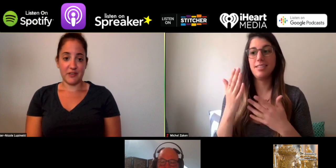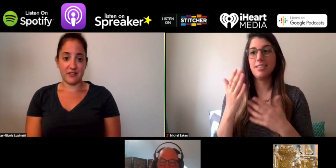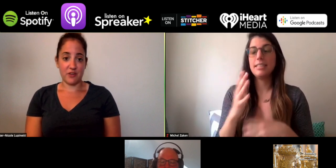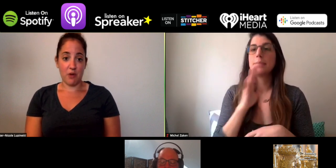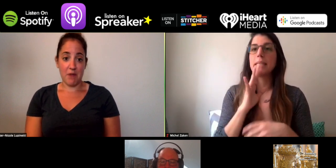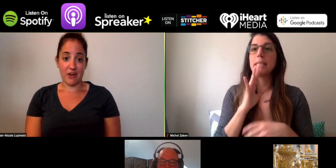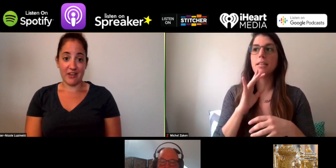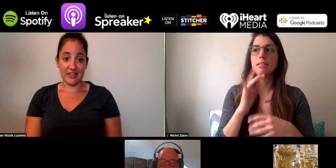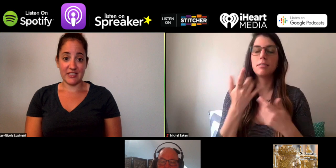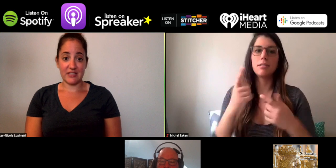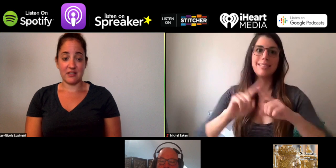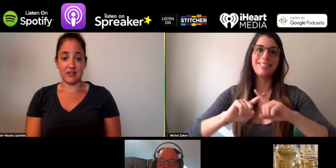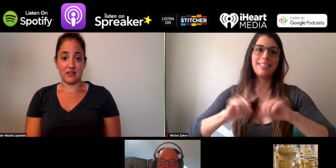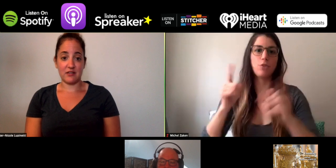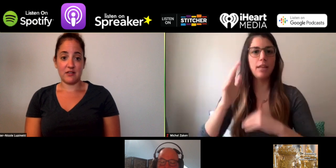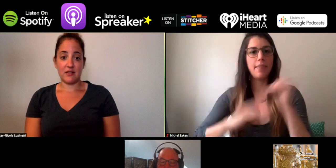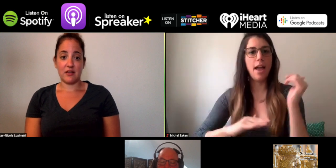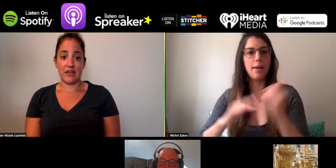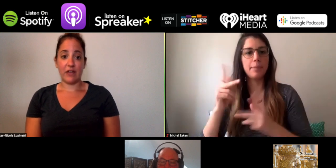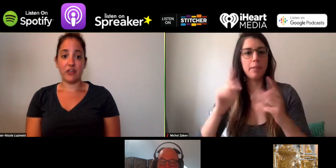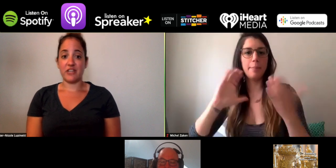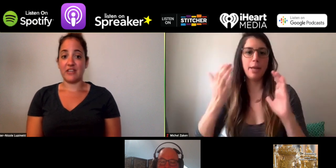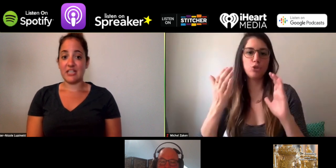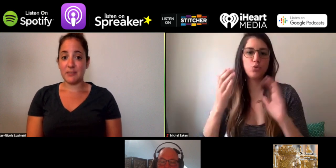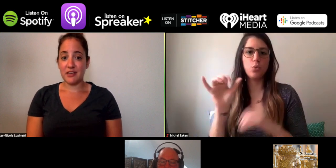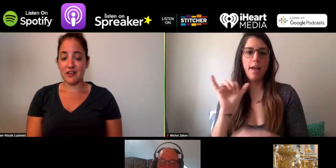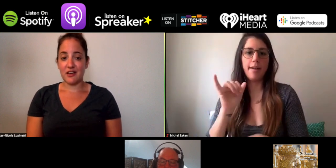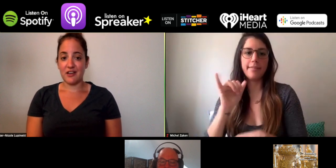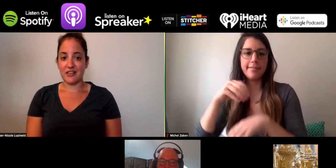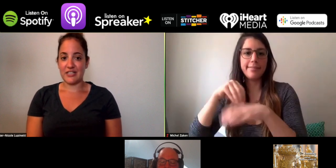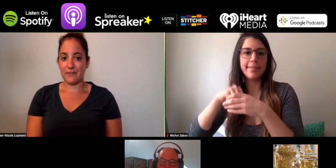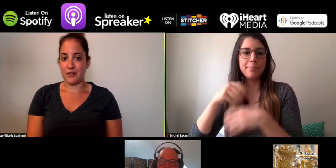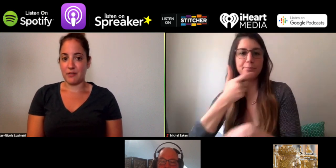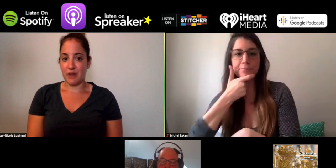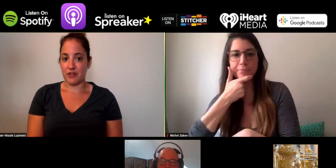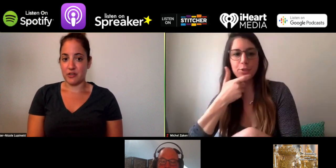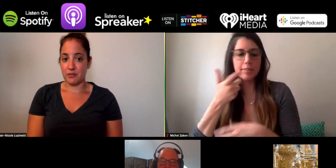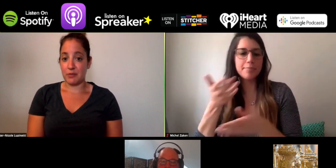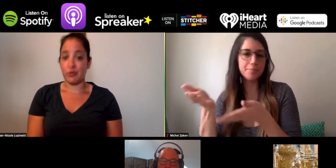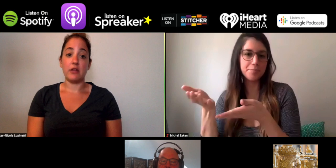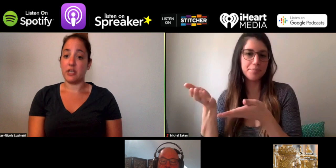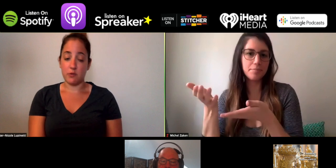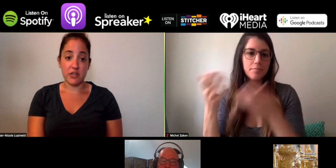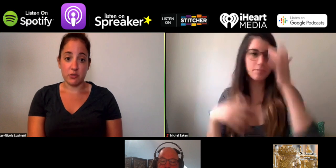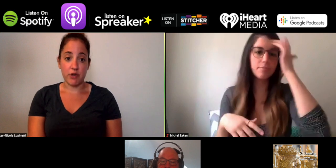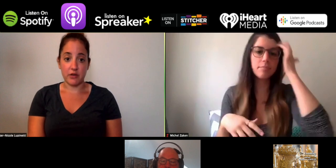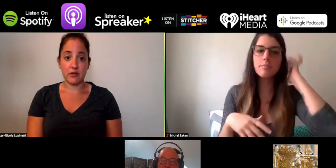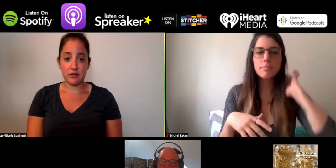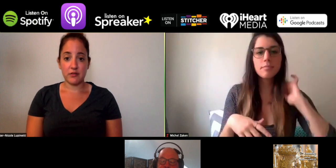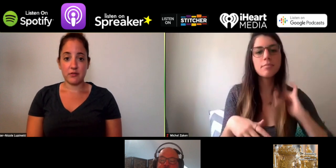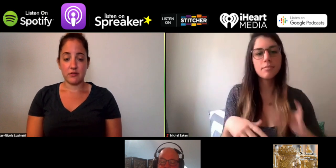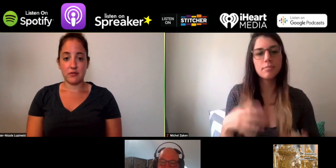Just because, you know, Americans, the English that they speak is different compared to people in, like you mentioned,